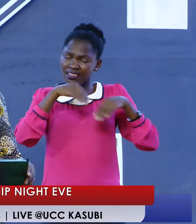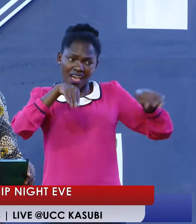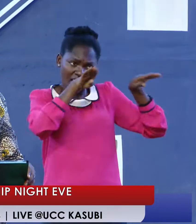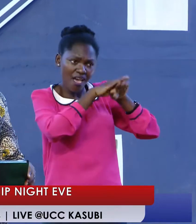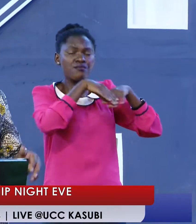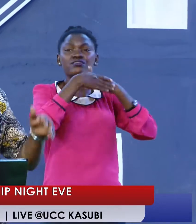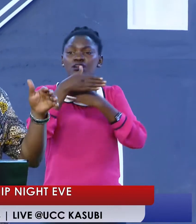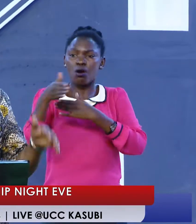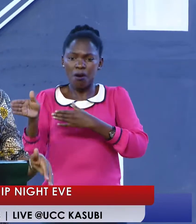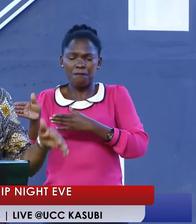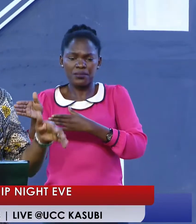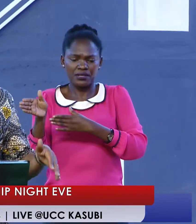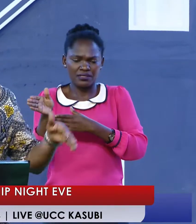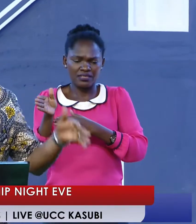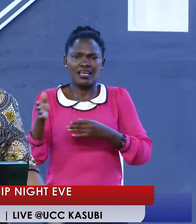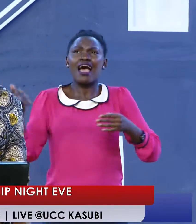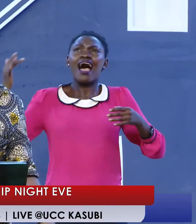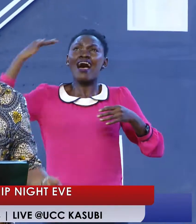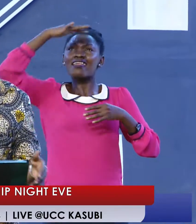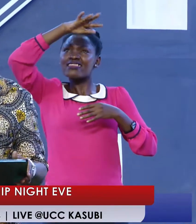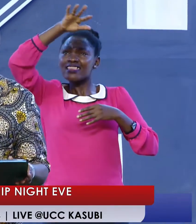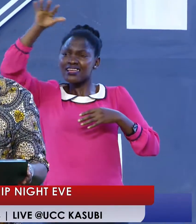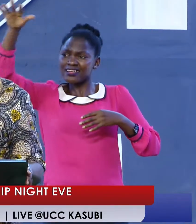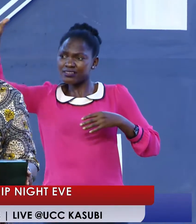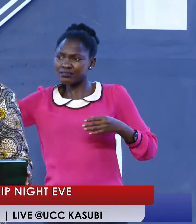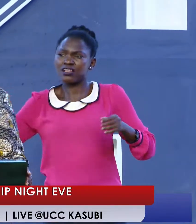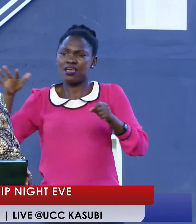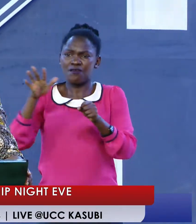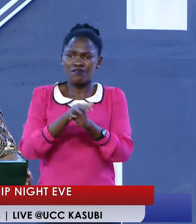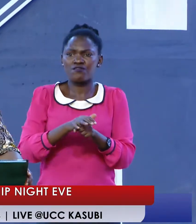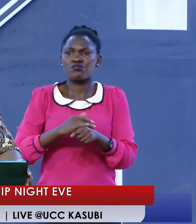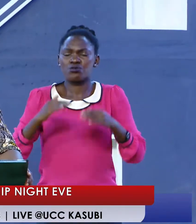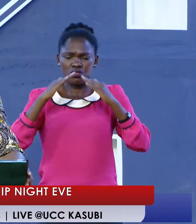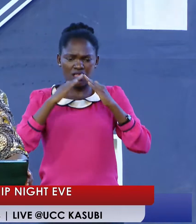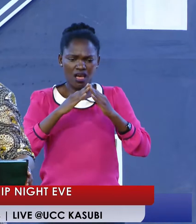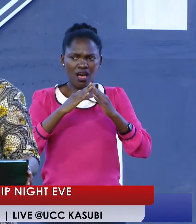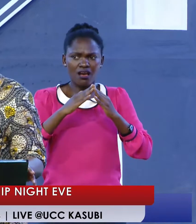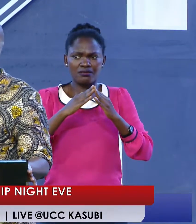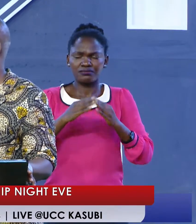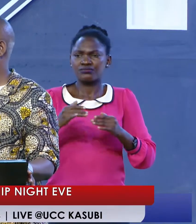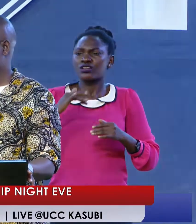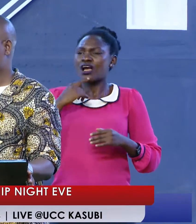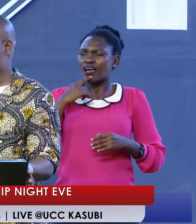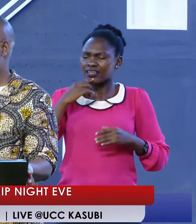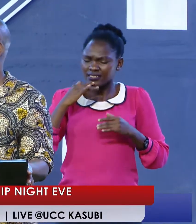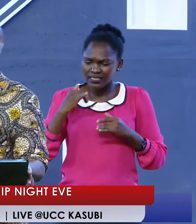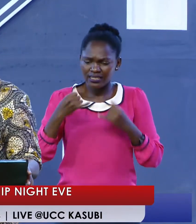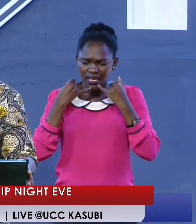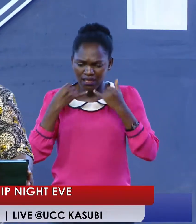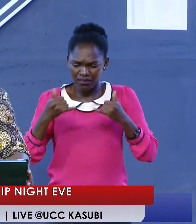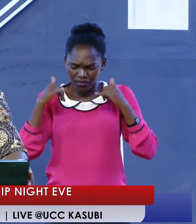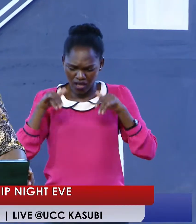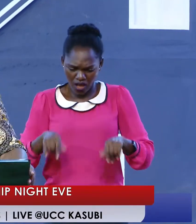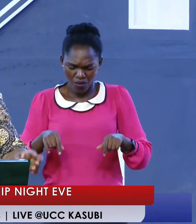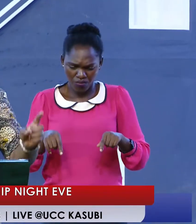heavens torn apart. Ekire ne kijjula ennyumba. And the cloud descended in the house. Nangirira ayi Katonda. I proclaim